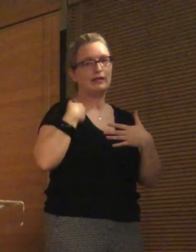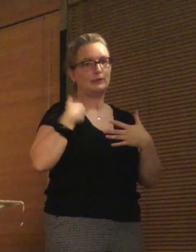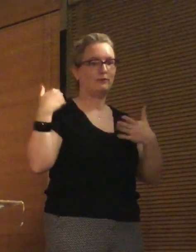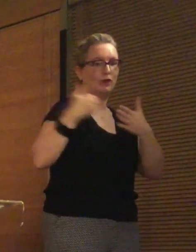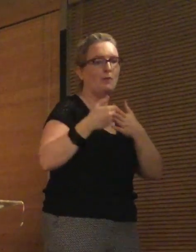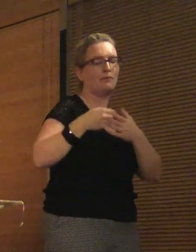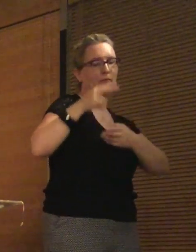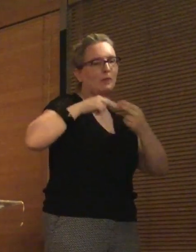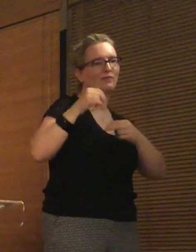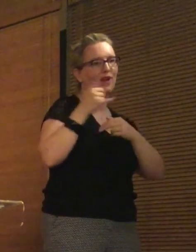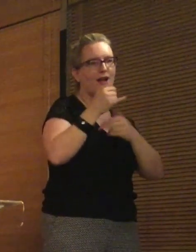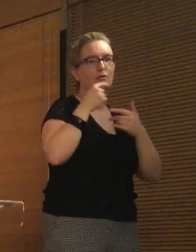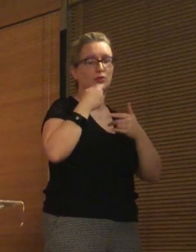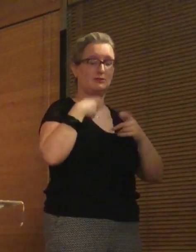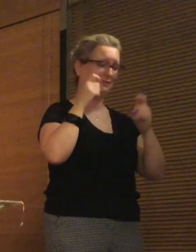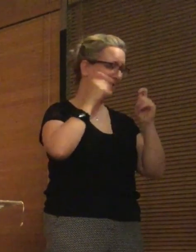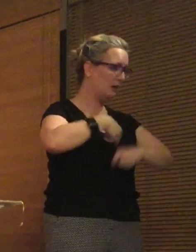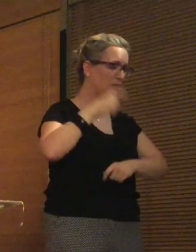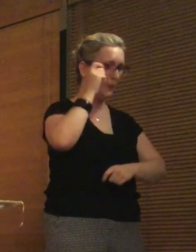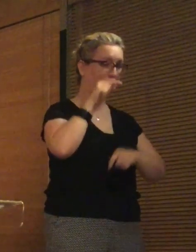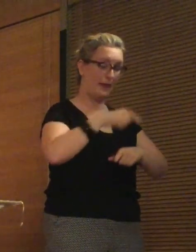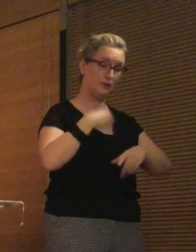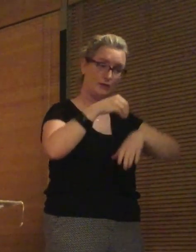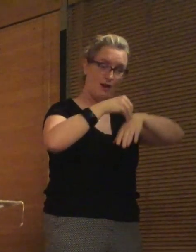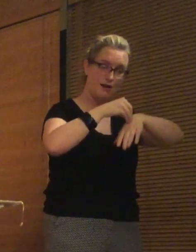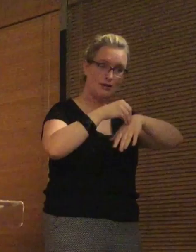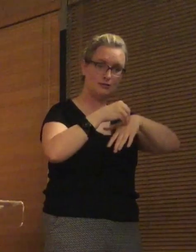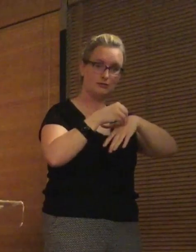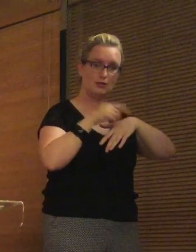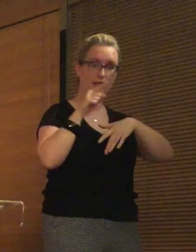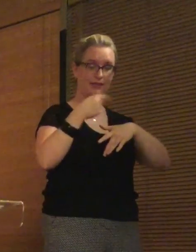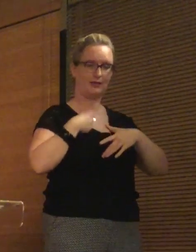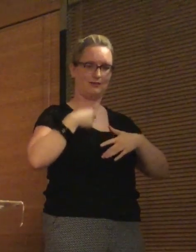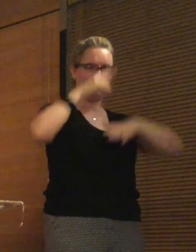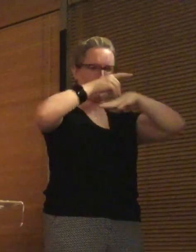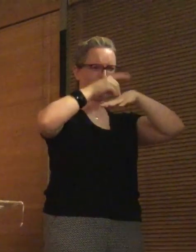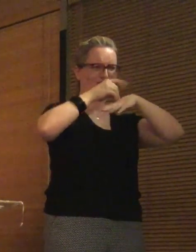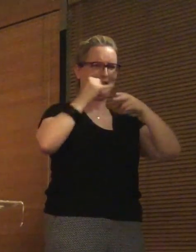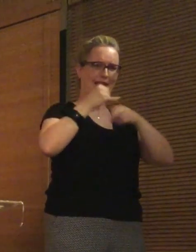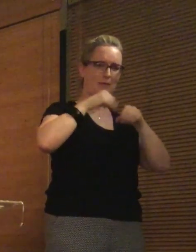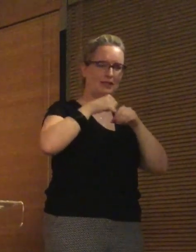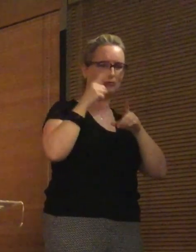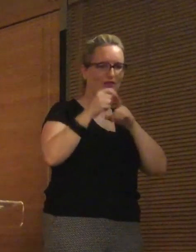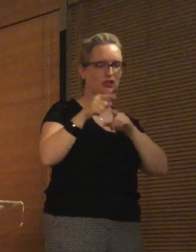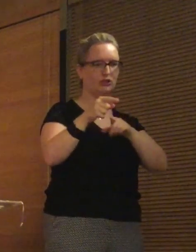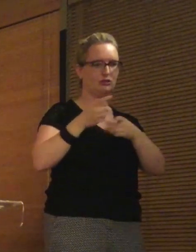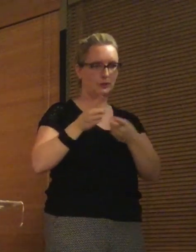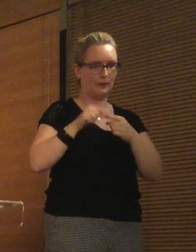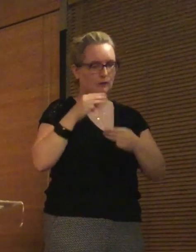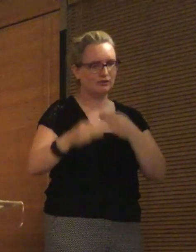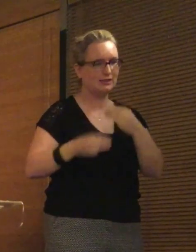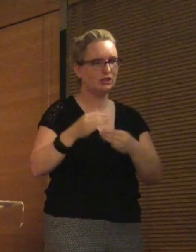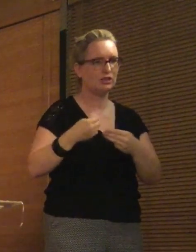but how terrible to think that was going on, and that these obstetricians, people in the medical profession,